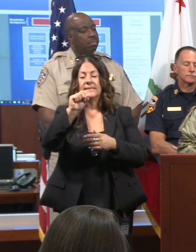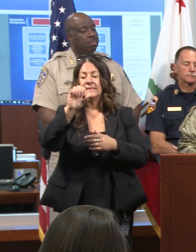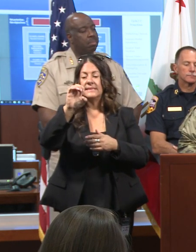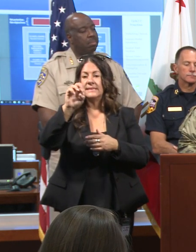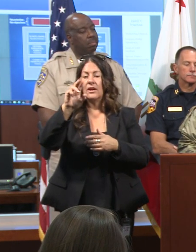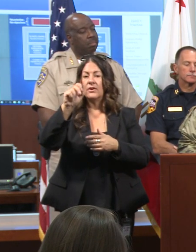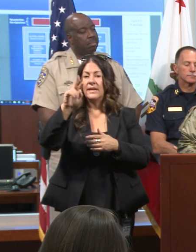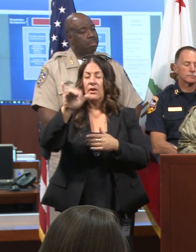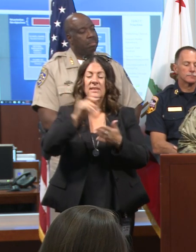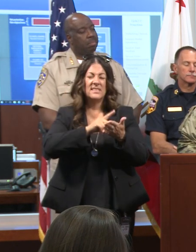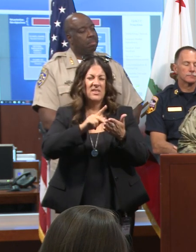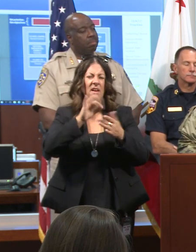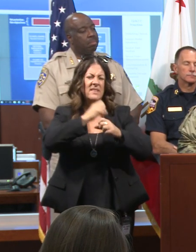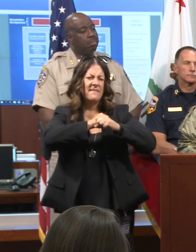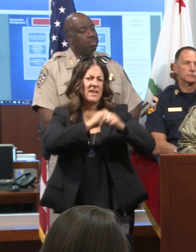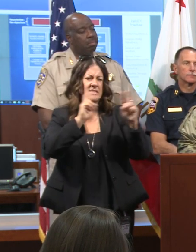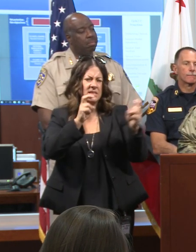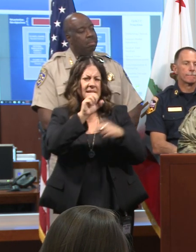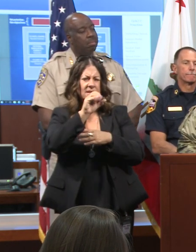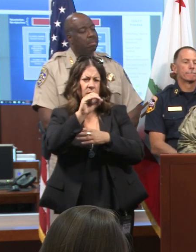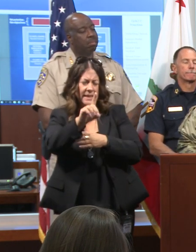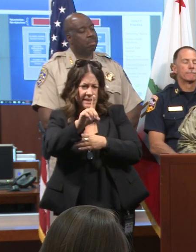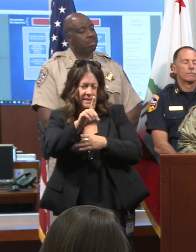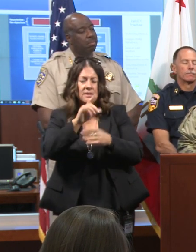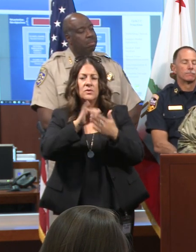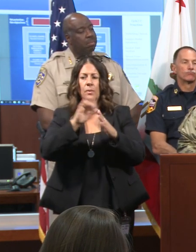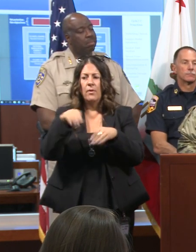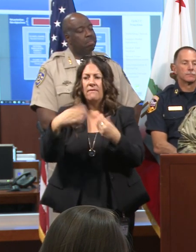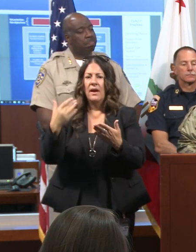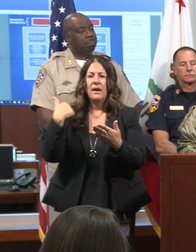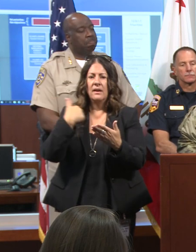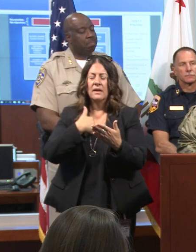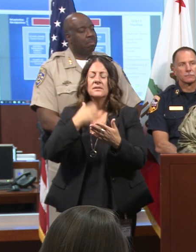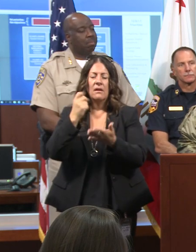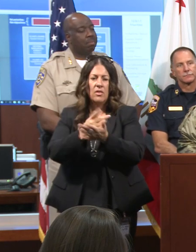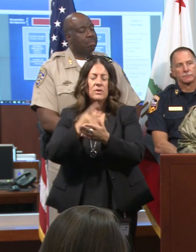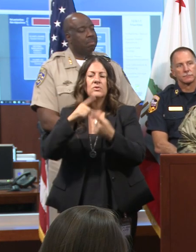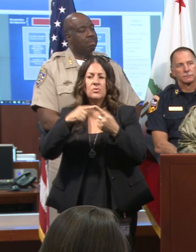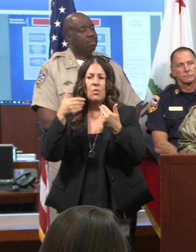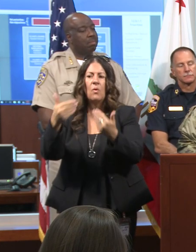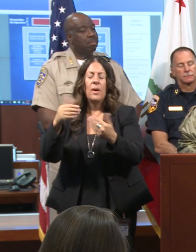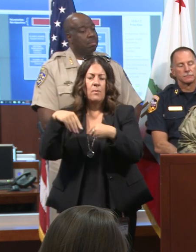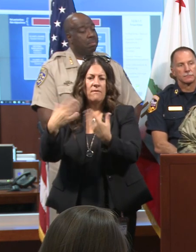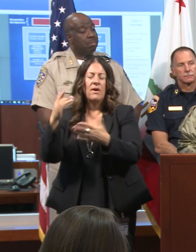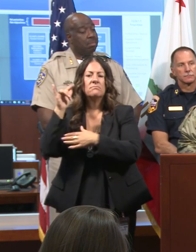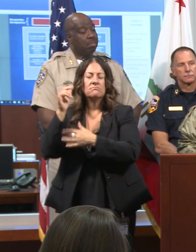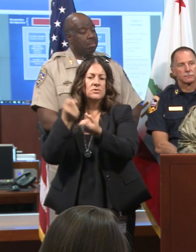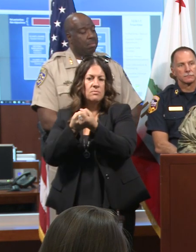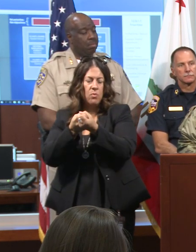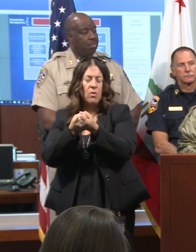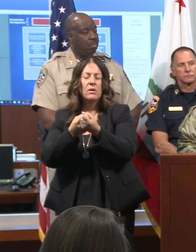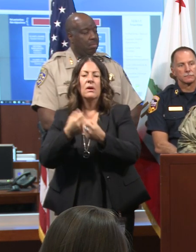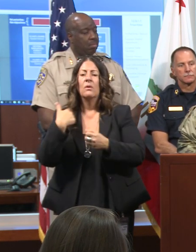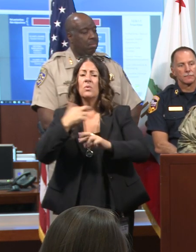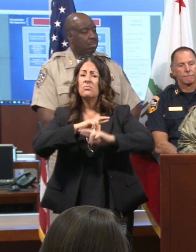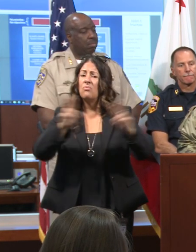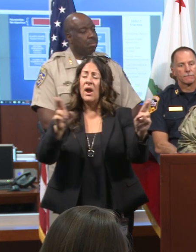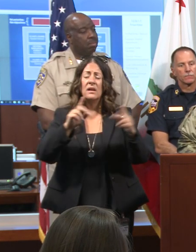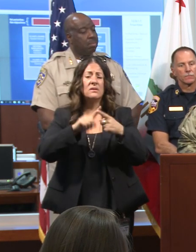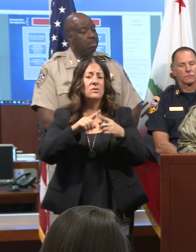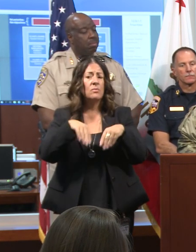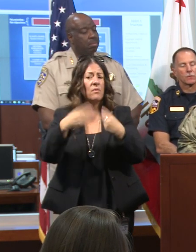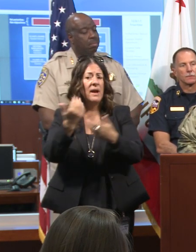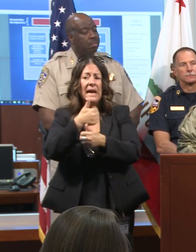up-to-date fire mapping for CAL FIRE and damage assessment for FEMA. And we continue to stand ready with all the other assets of the California National